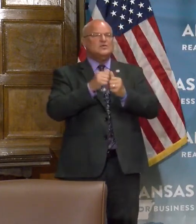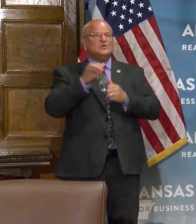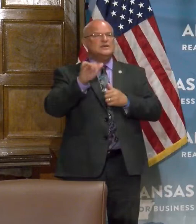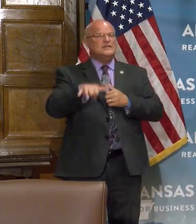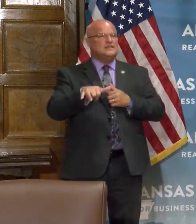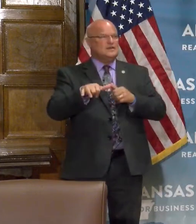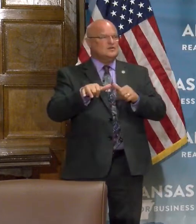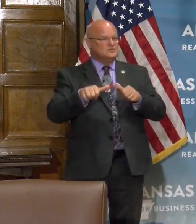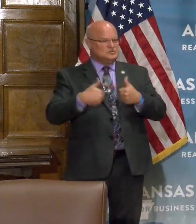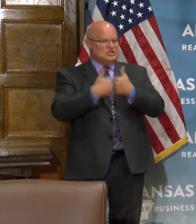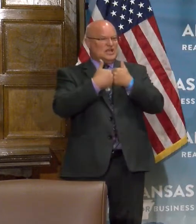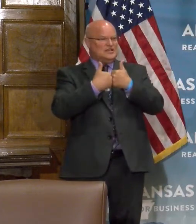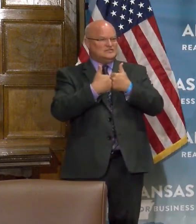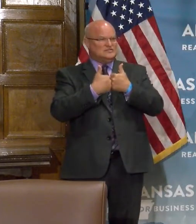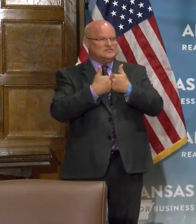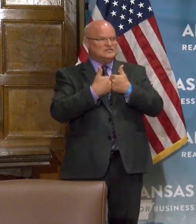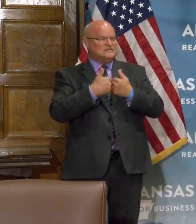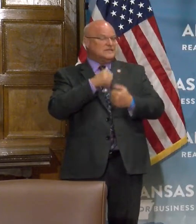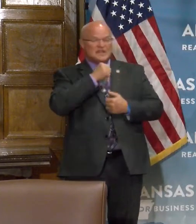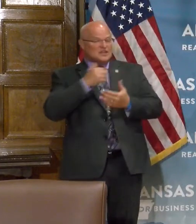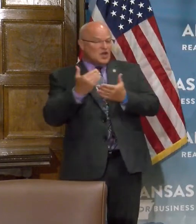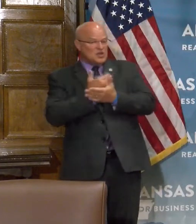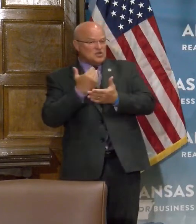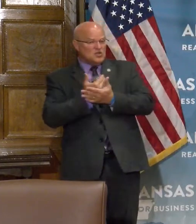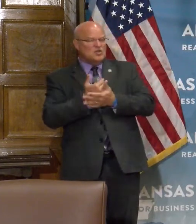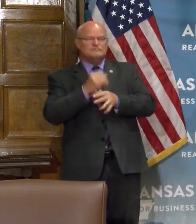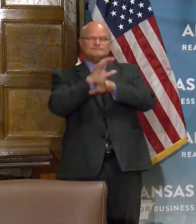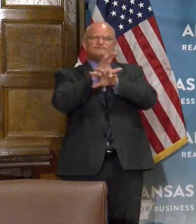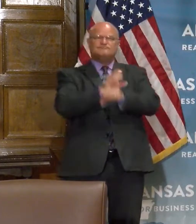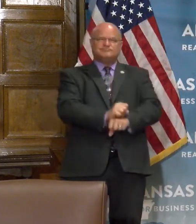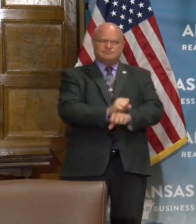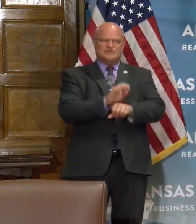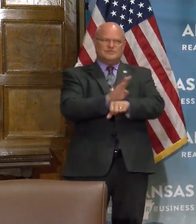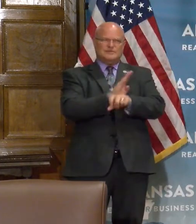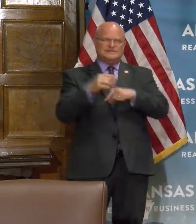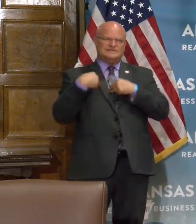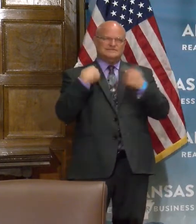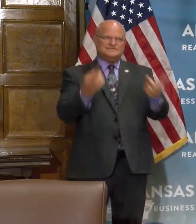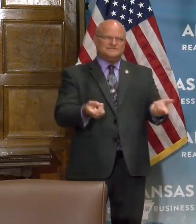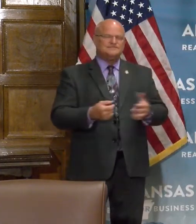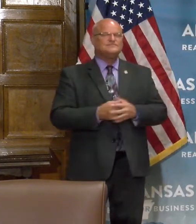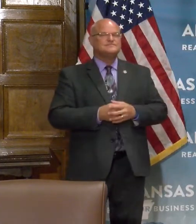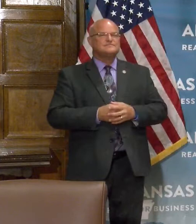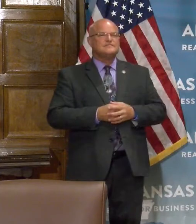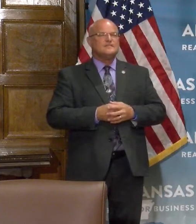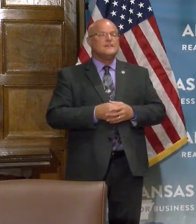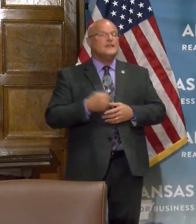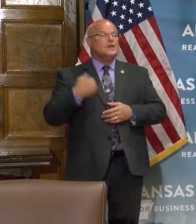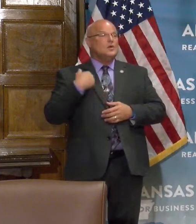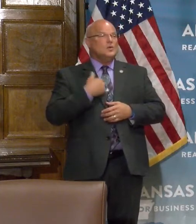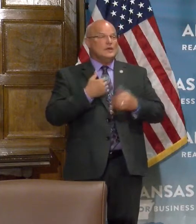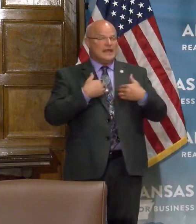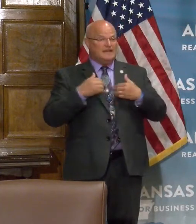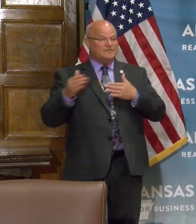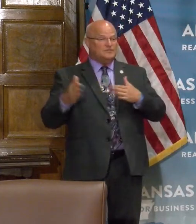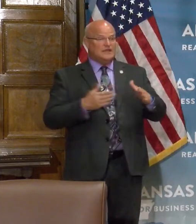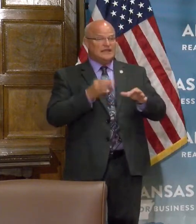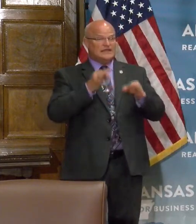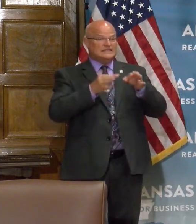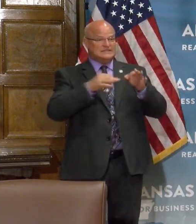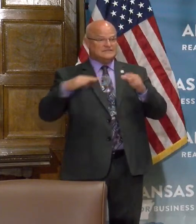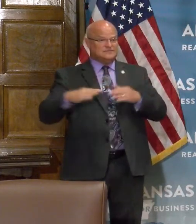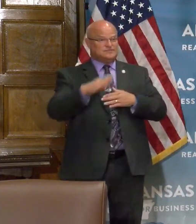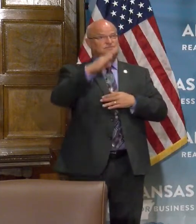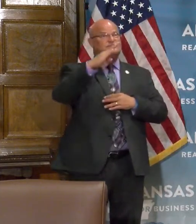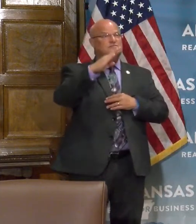capacity challenges. Again, not new, but just how we're used to doing business. Additionally, we all have surge plans. Those were mentioned earlier.